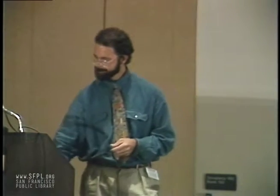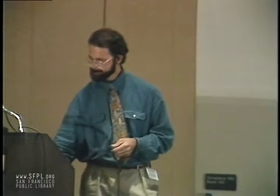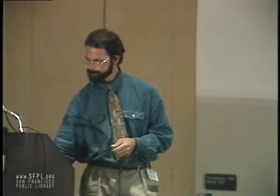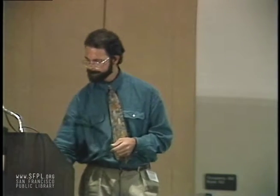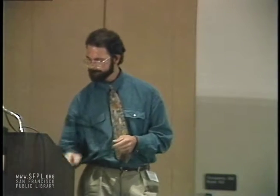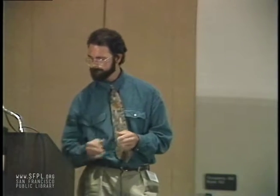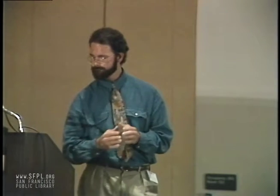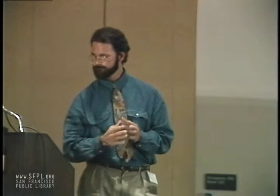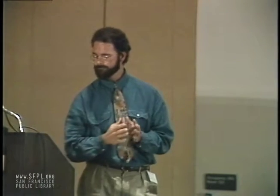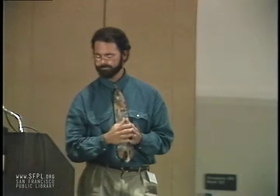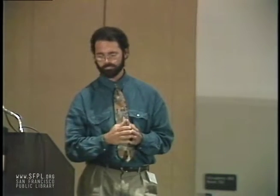world.